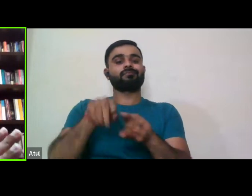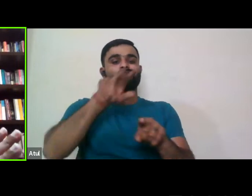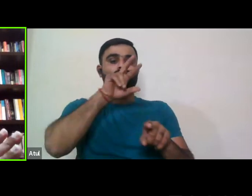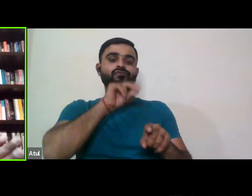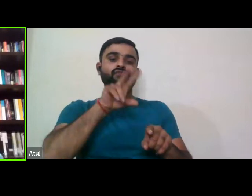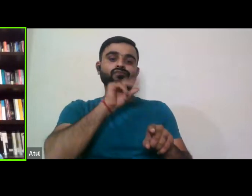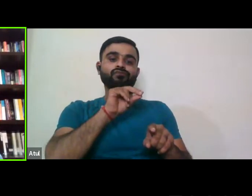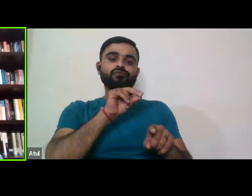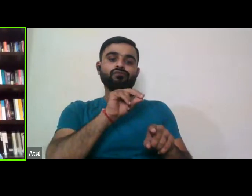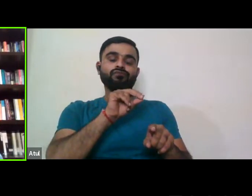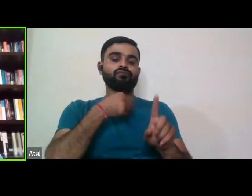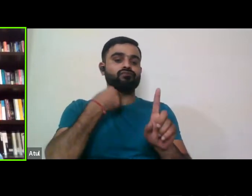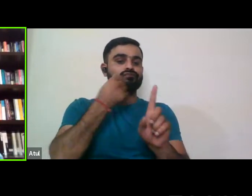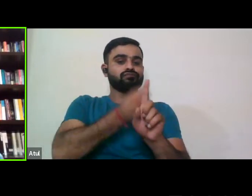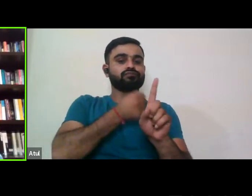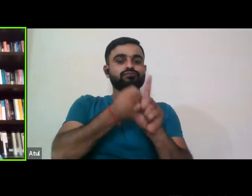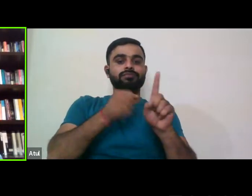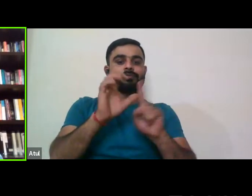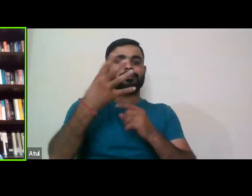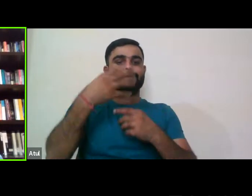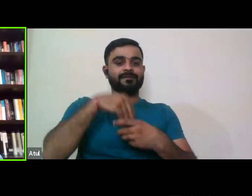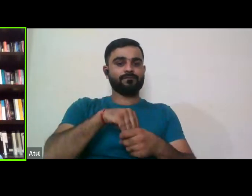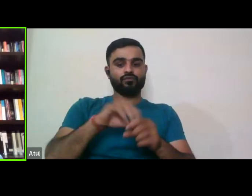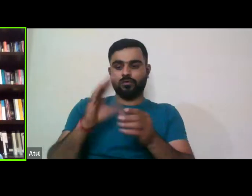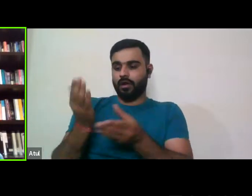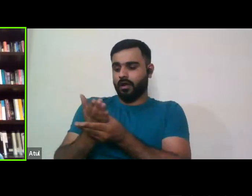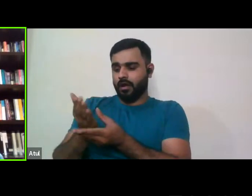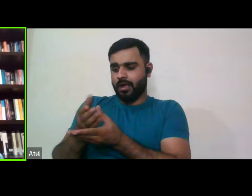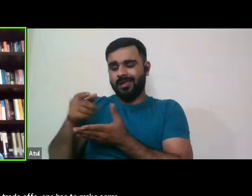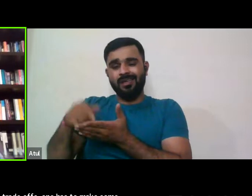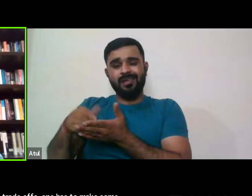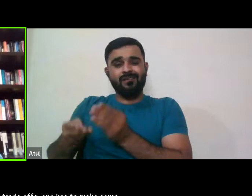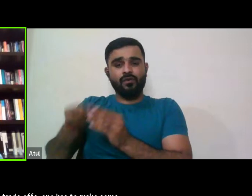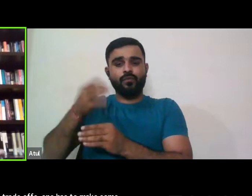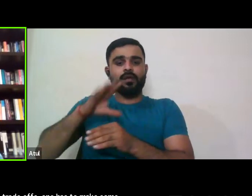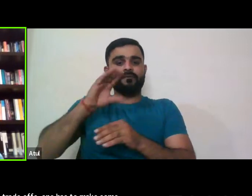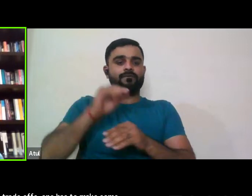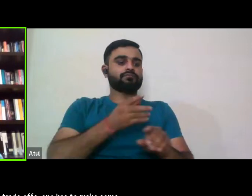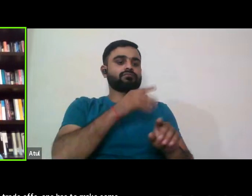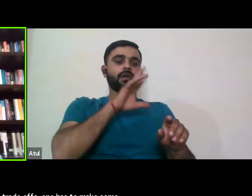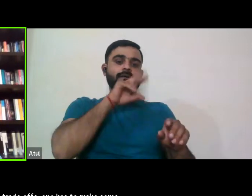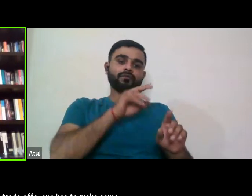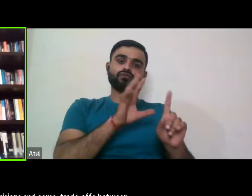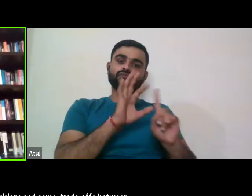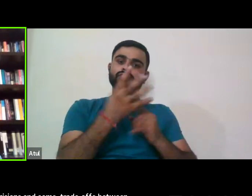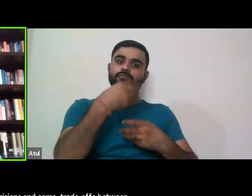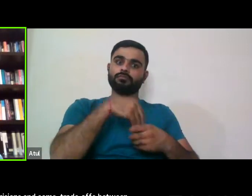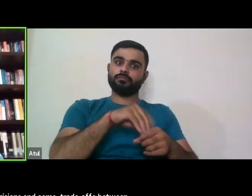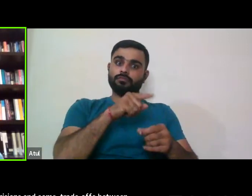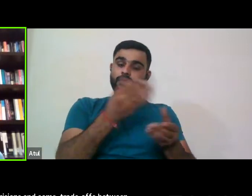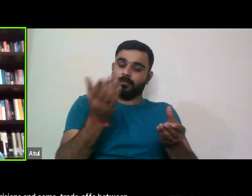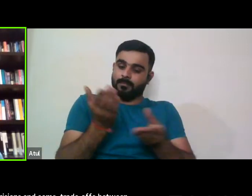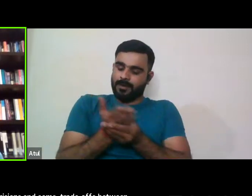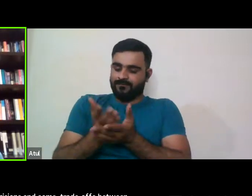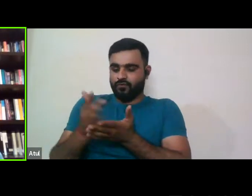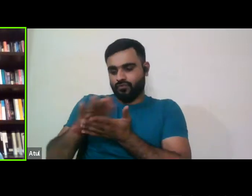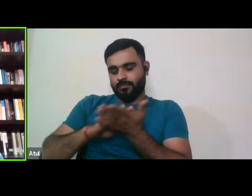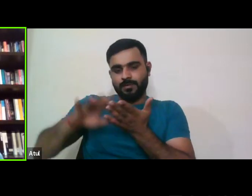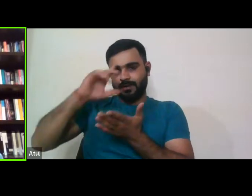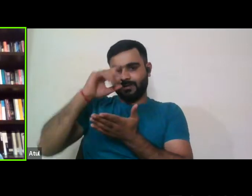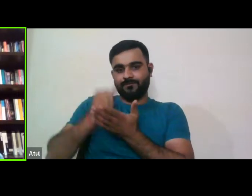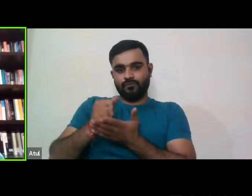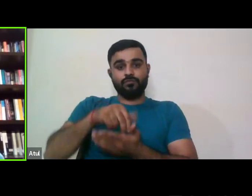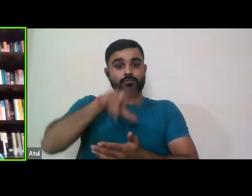oral heavy advocacy culture versus a documentary culture where you base decisions on documents, and you do